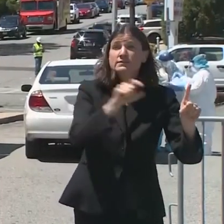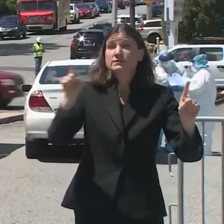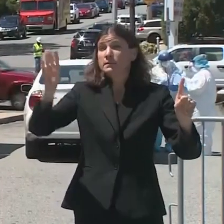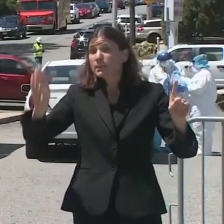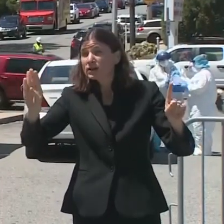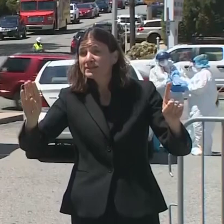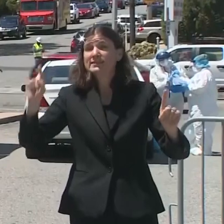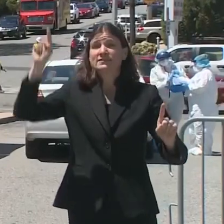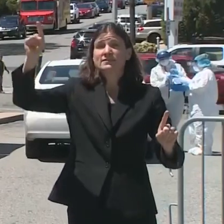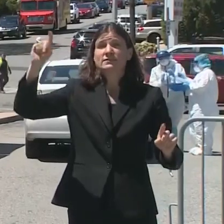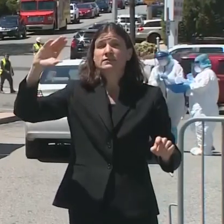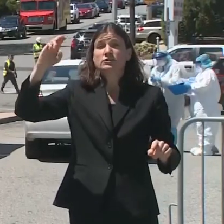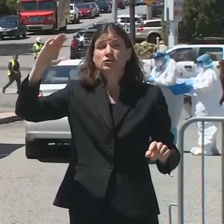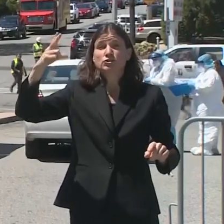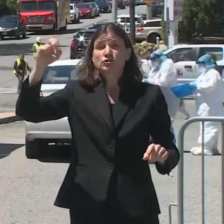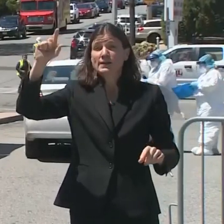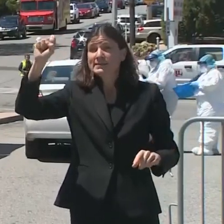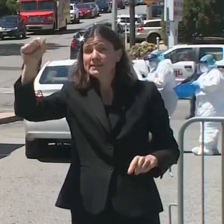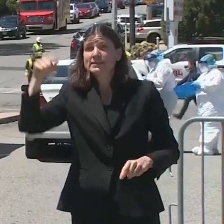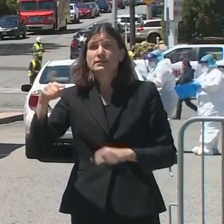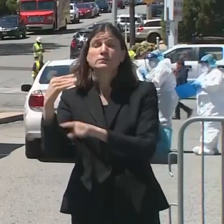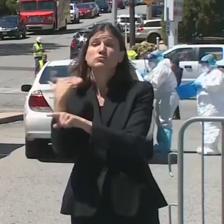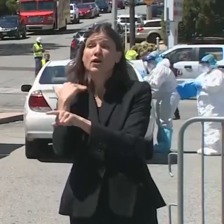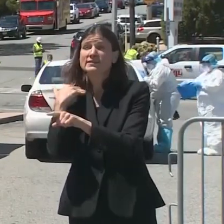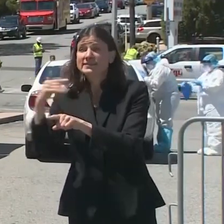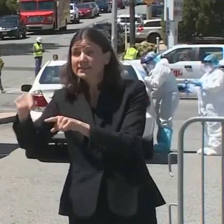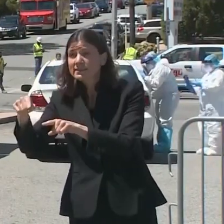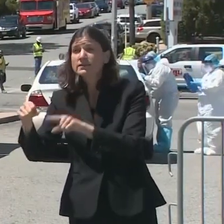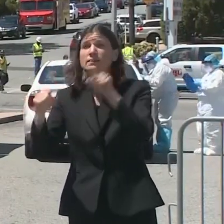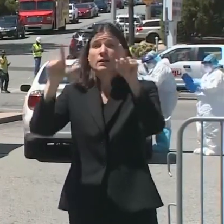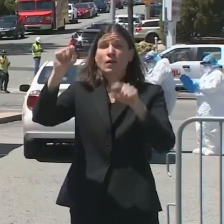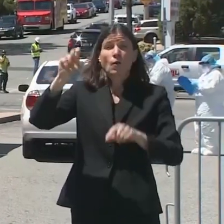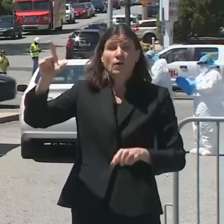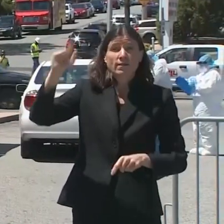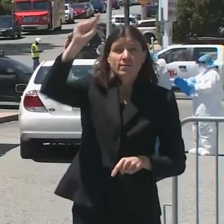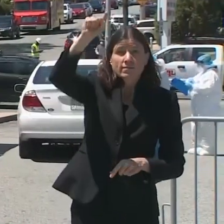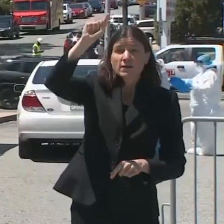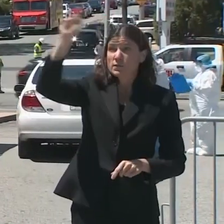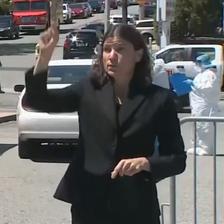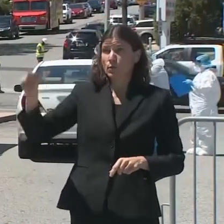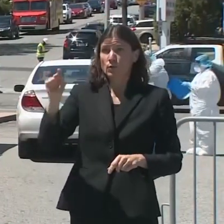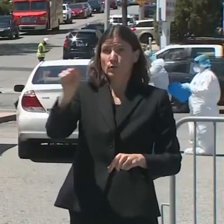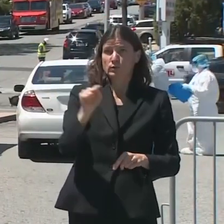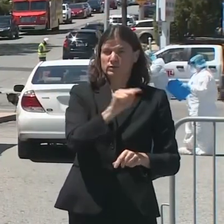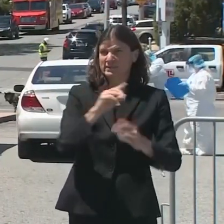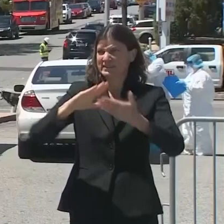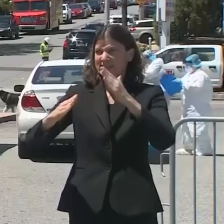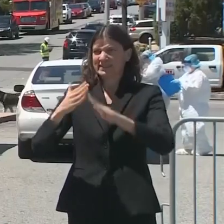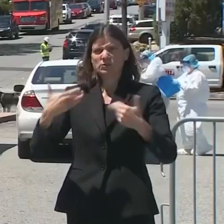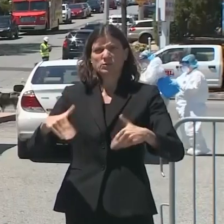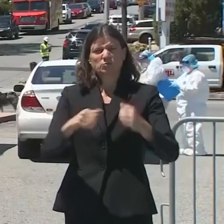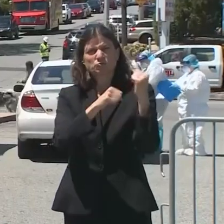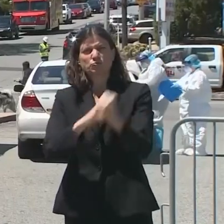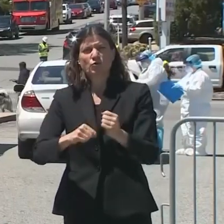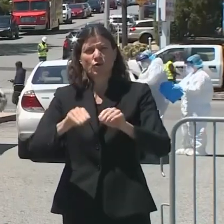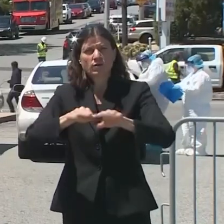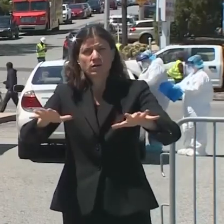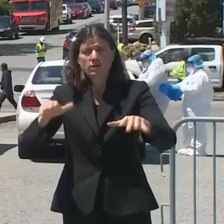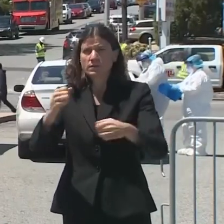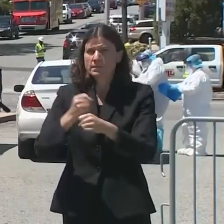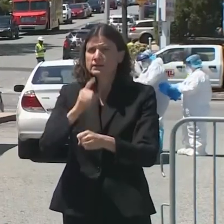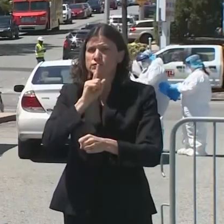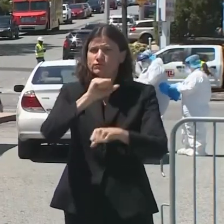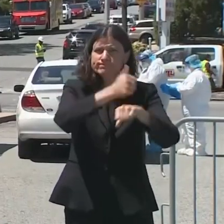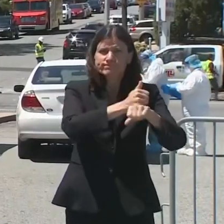Lawrence, Lowell, Revere, and Holyoke. Our command center continues to expand the number of available test sites and who can get